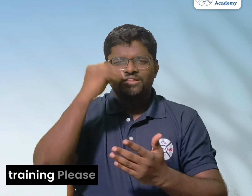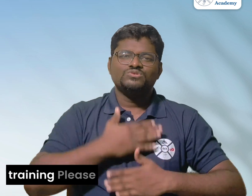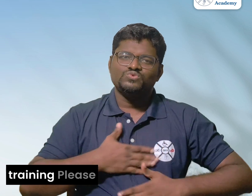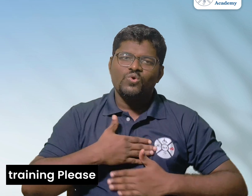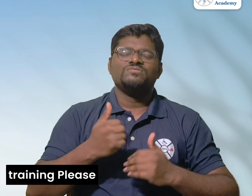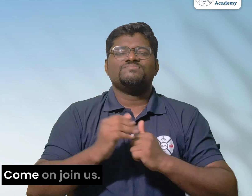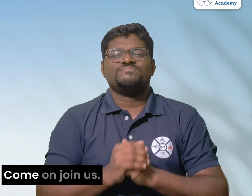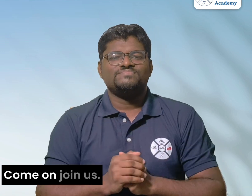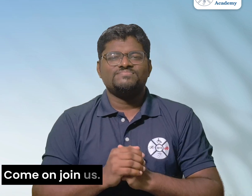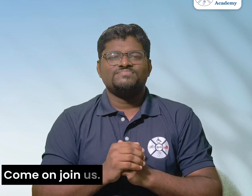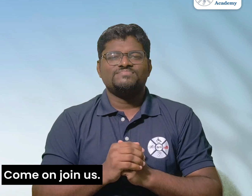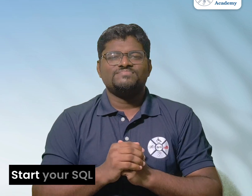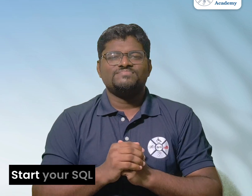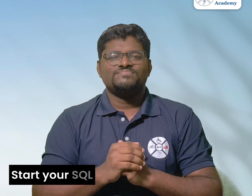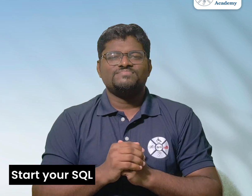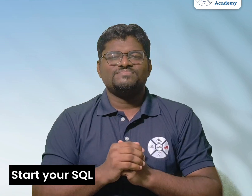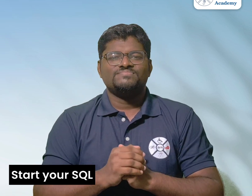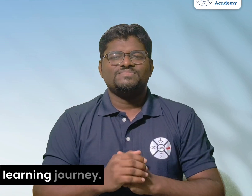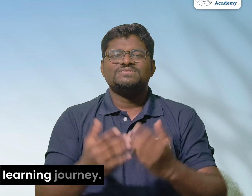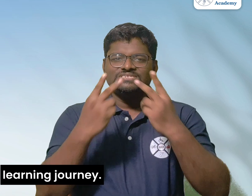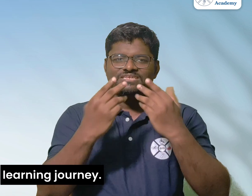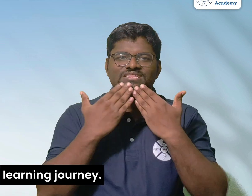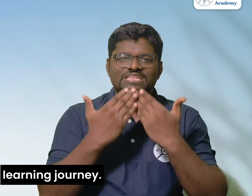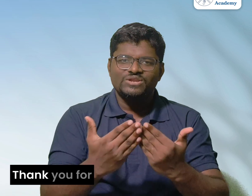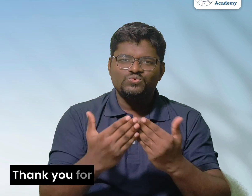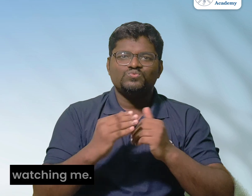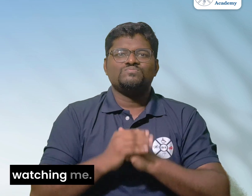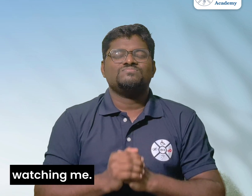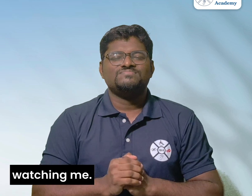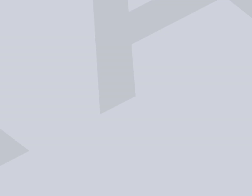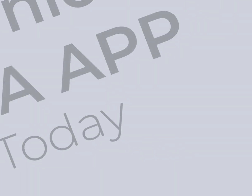training. Please, come on, join us. Start your SQL learning journey. Thank you for watching me.